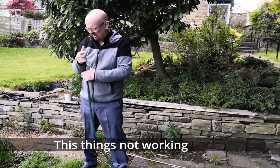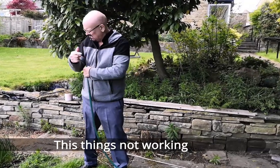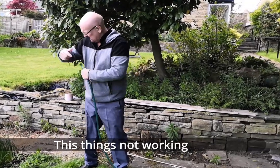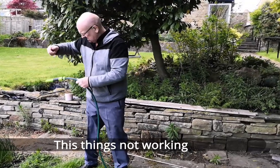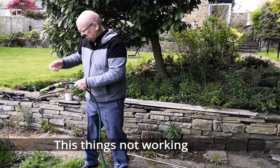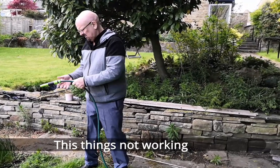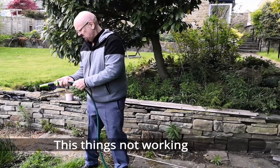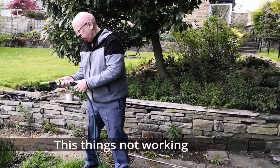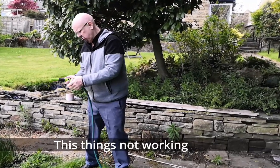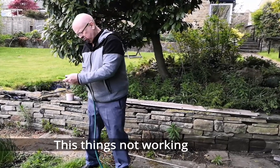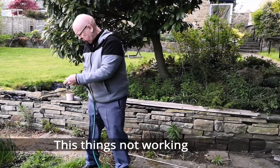branches,